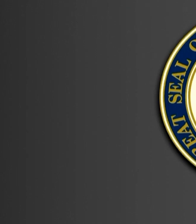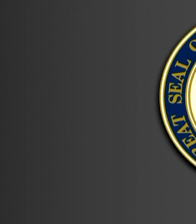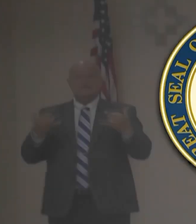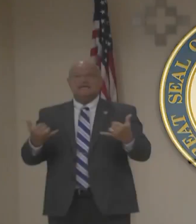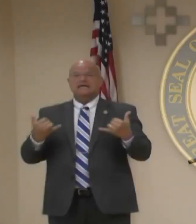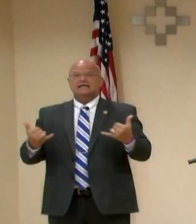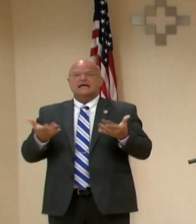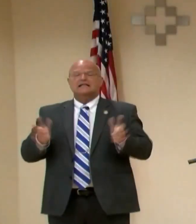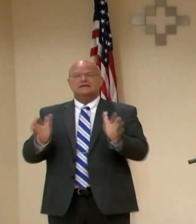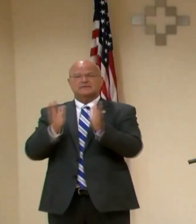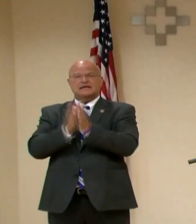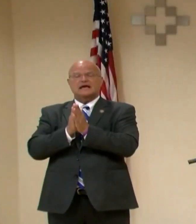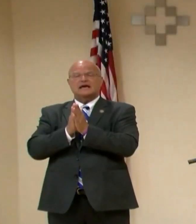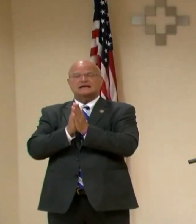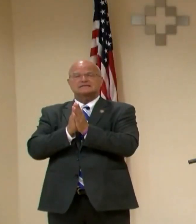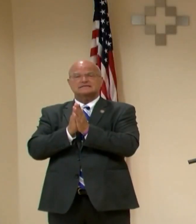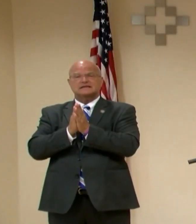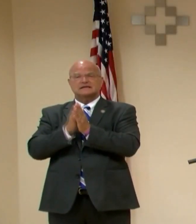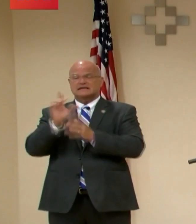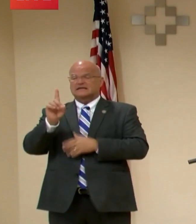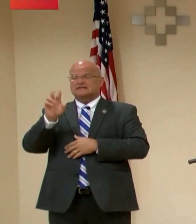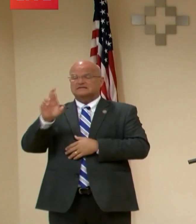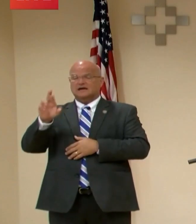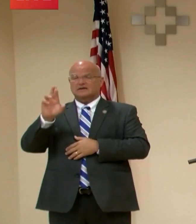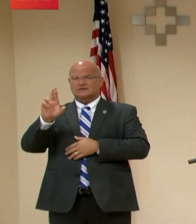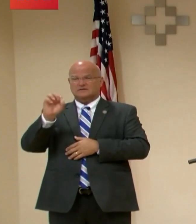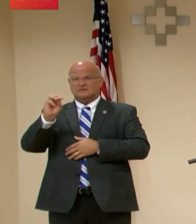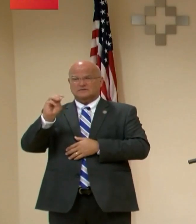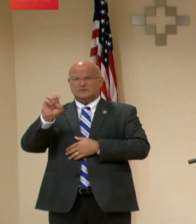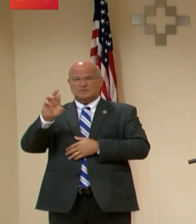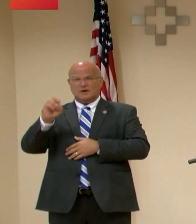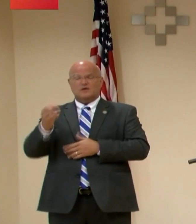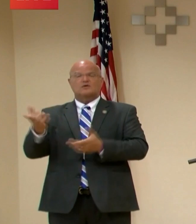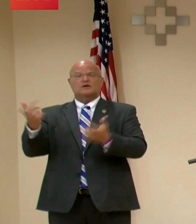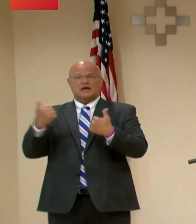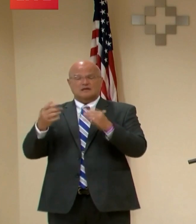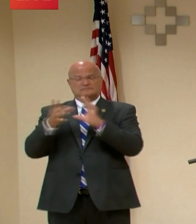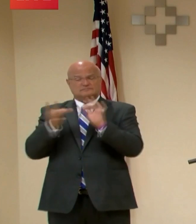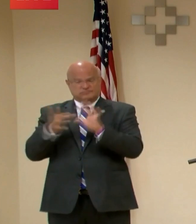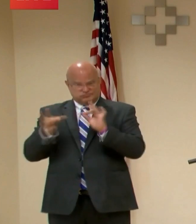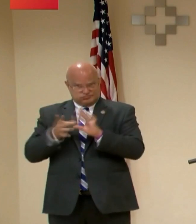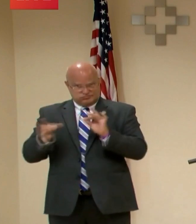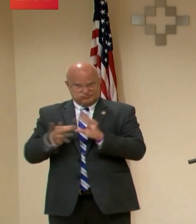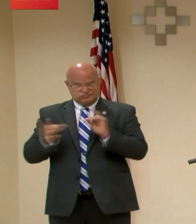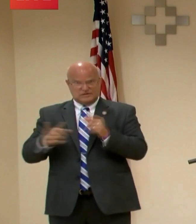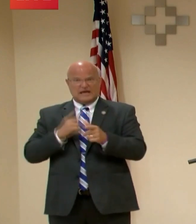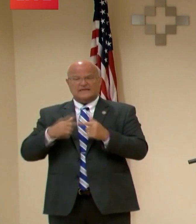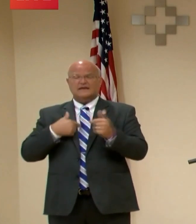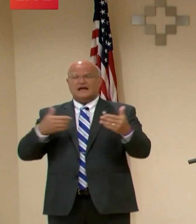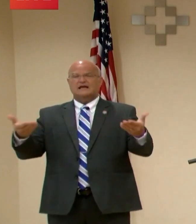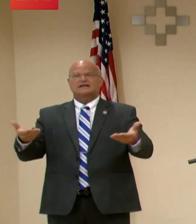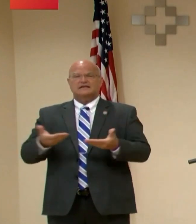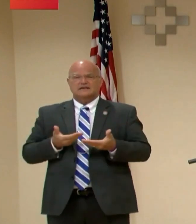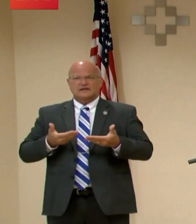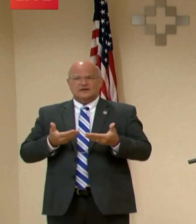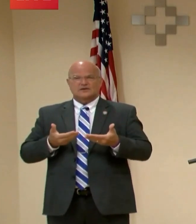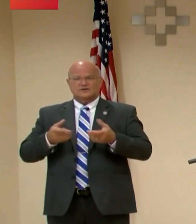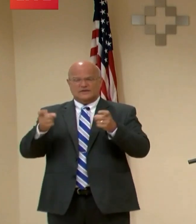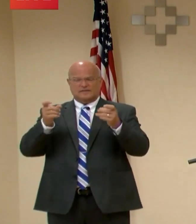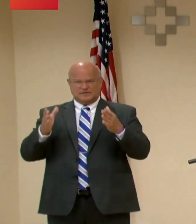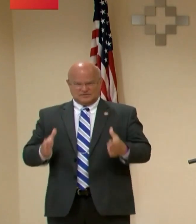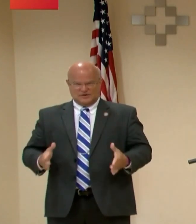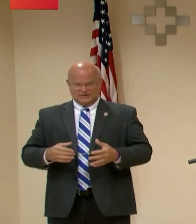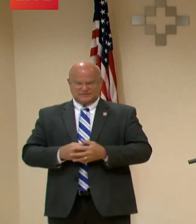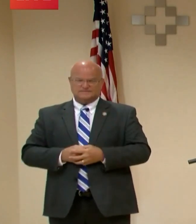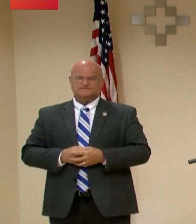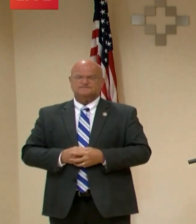that, let me ask Dr. Romero to come and make his comments, and then I'll introduce the